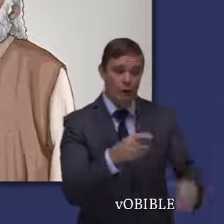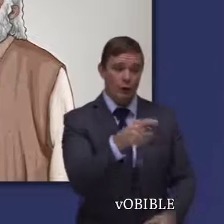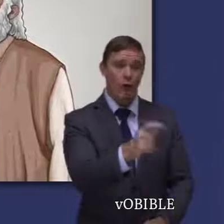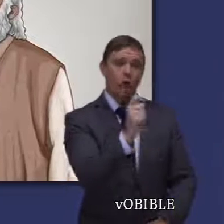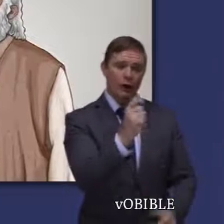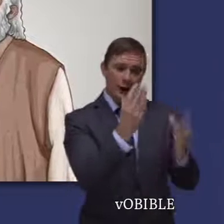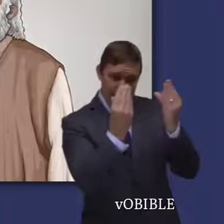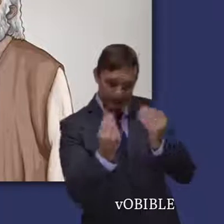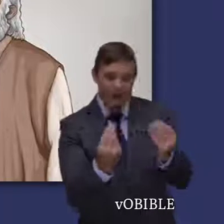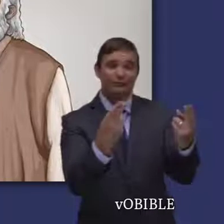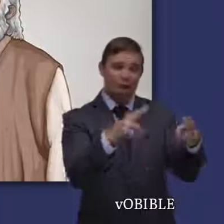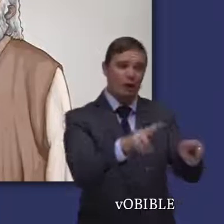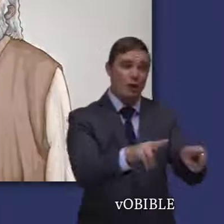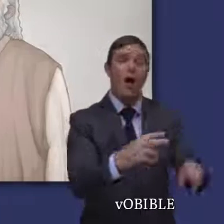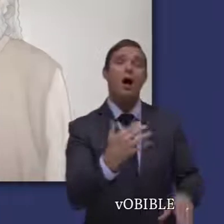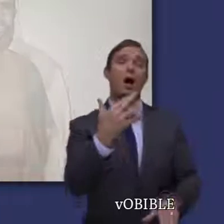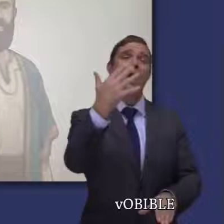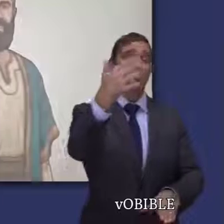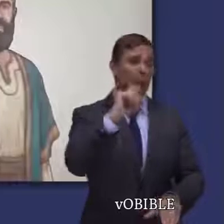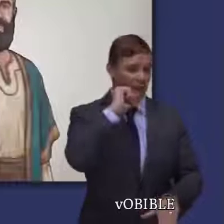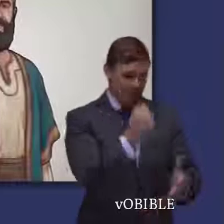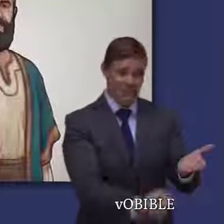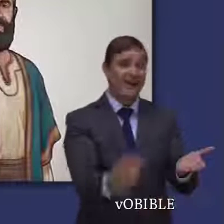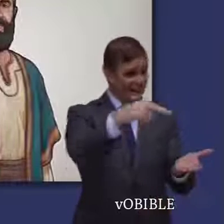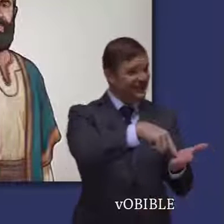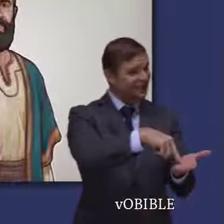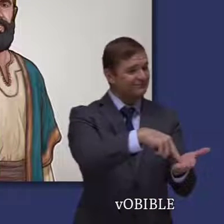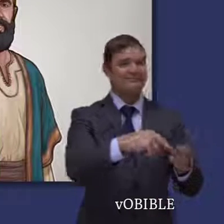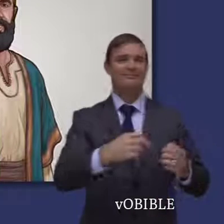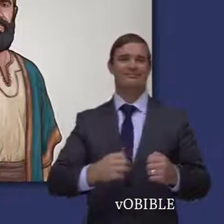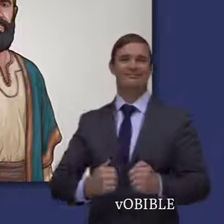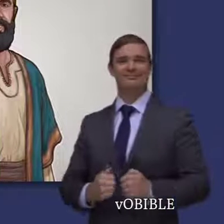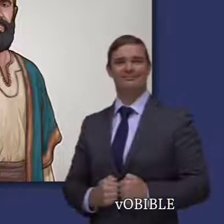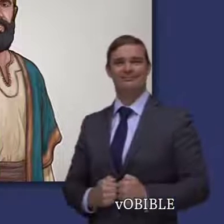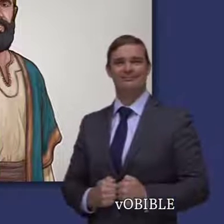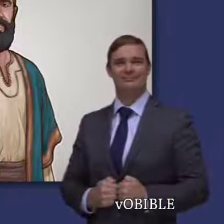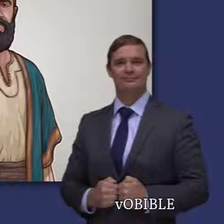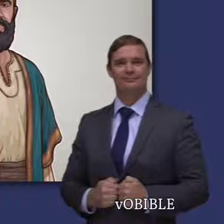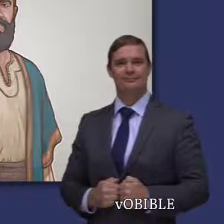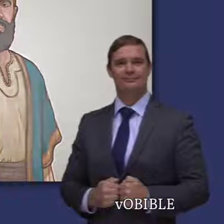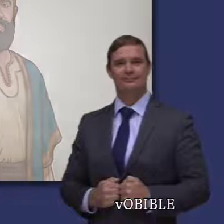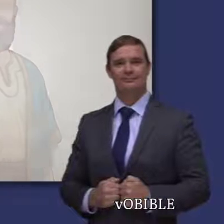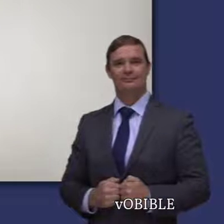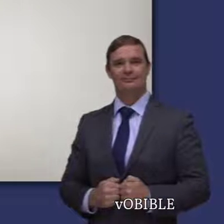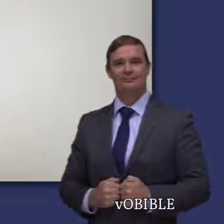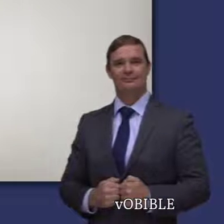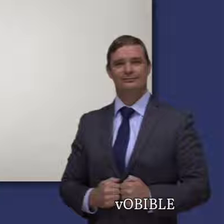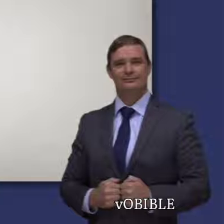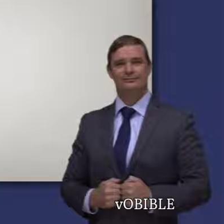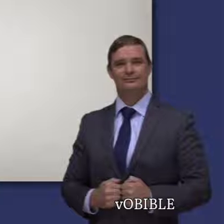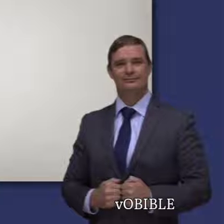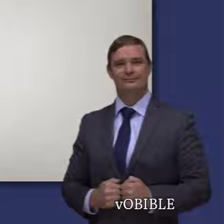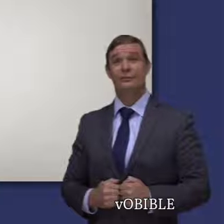that, although he will soon rest in death, he will stand up in the resurrection at the end of the days.